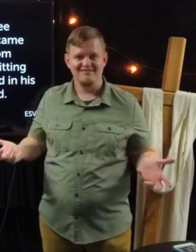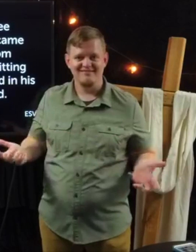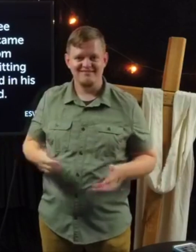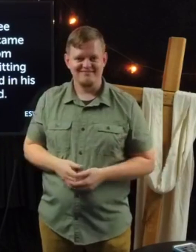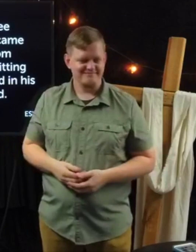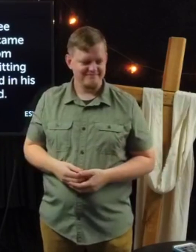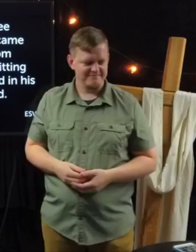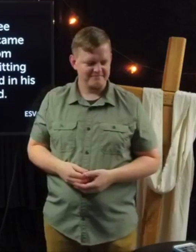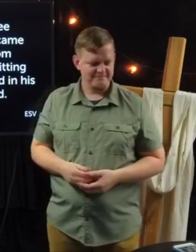Shocked, in other words.